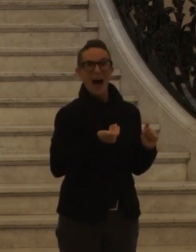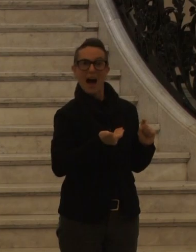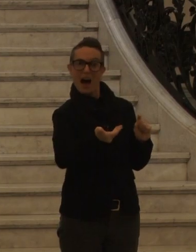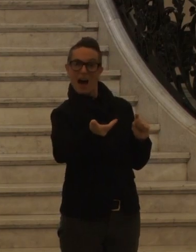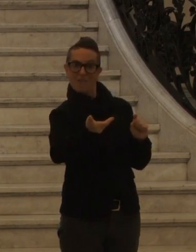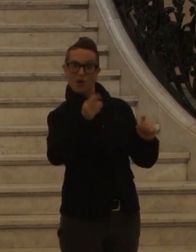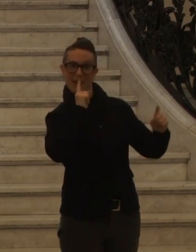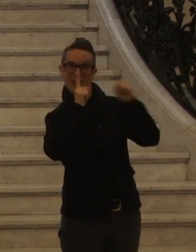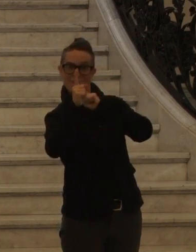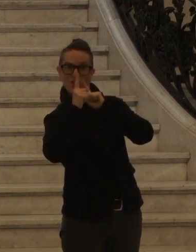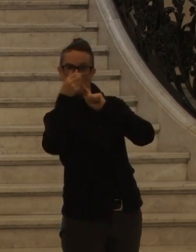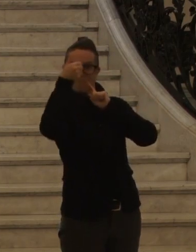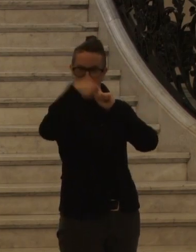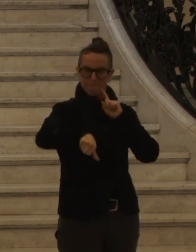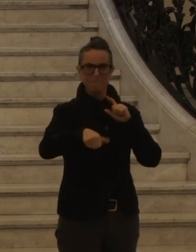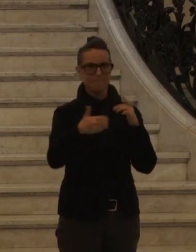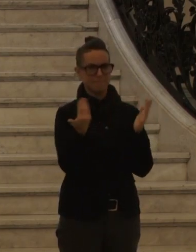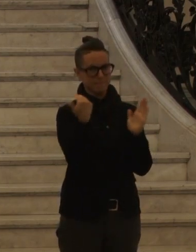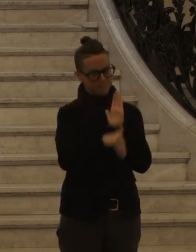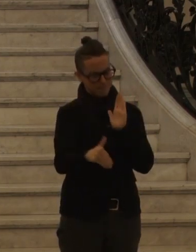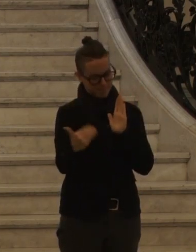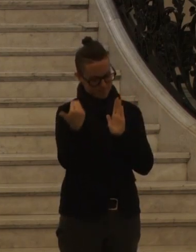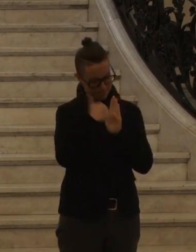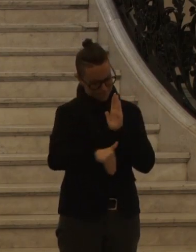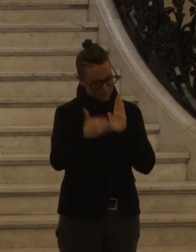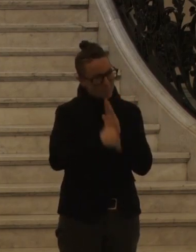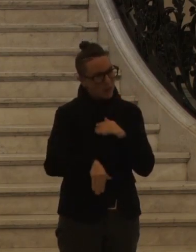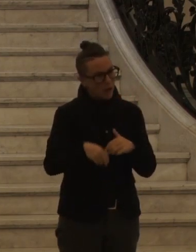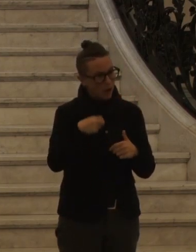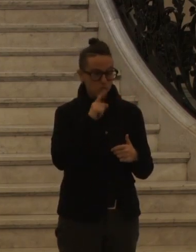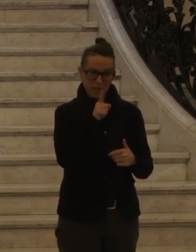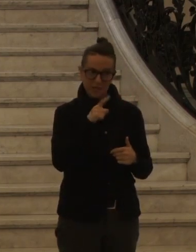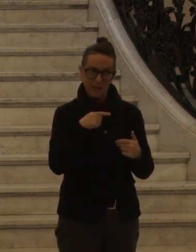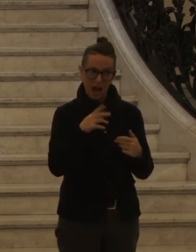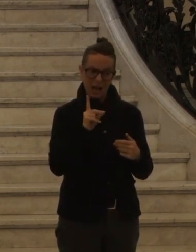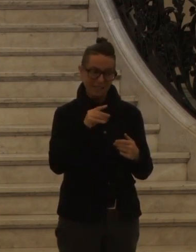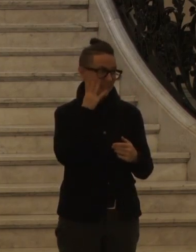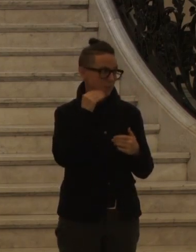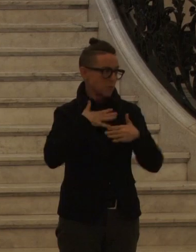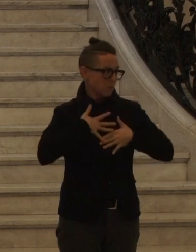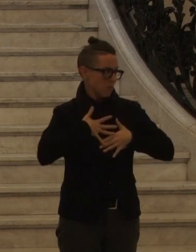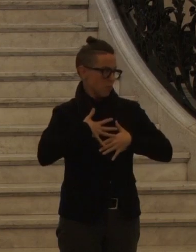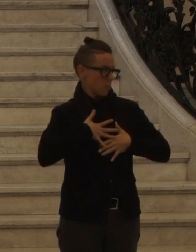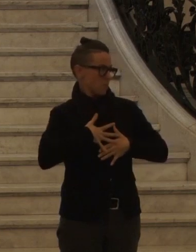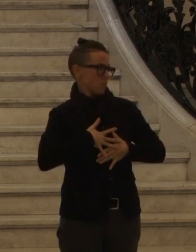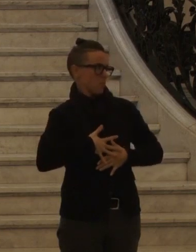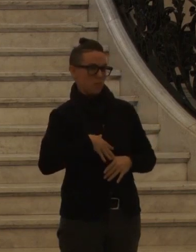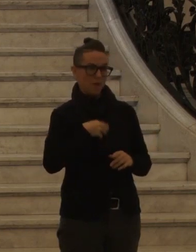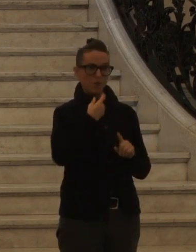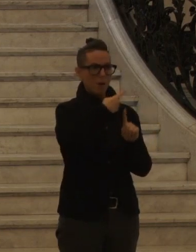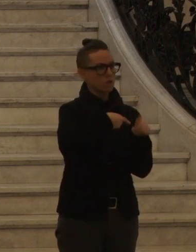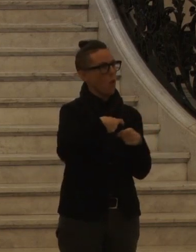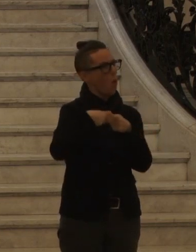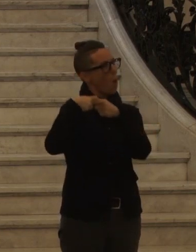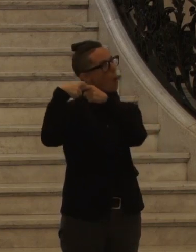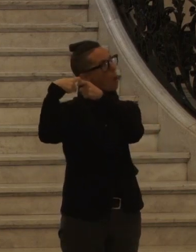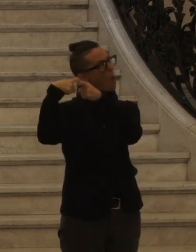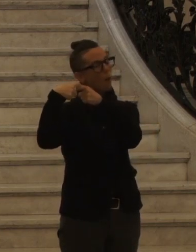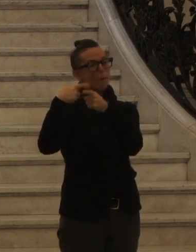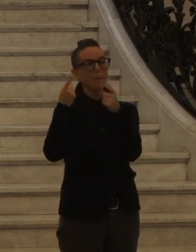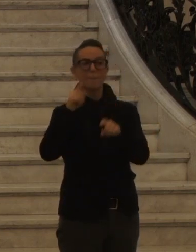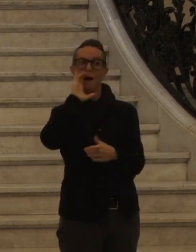And I know how hard it is. And I even felt into a funk while I was looking and stopped looking for work for a few months. And my wife finally